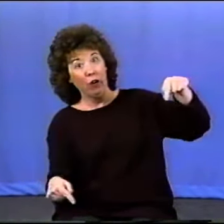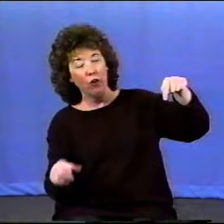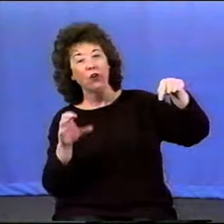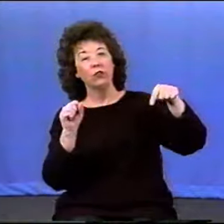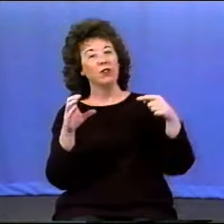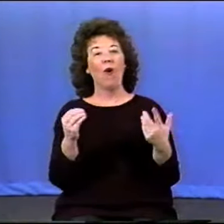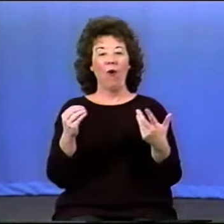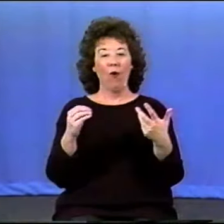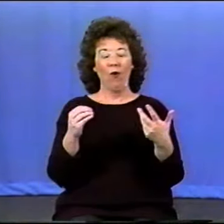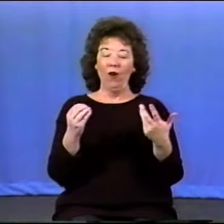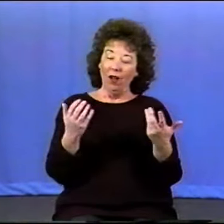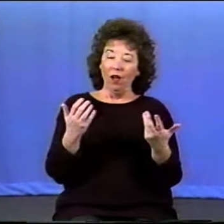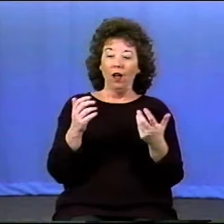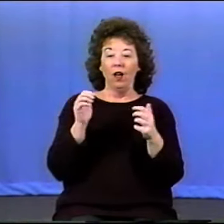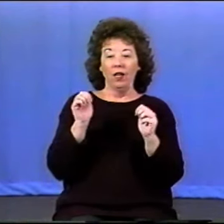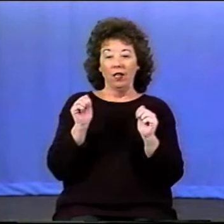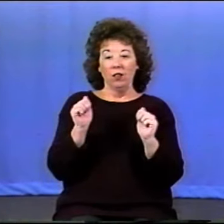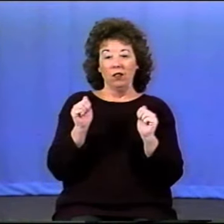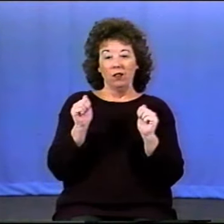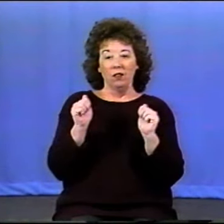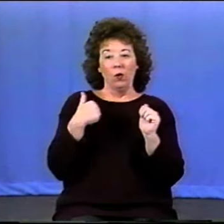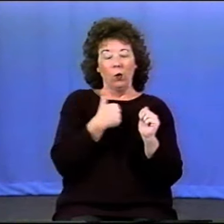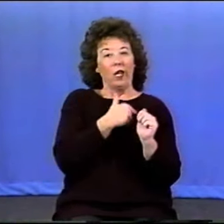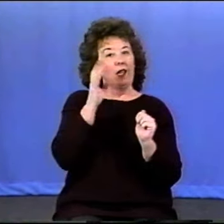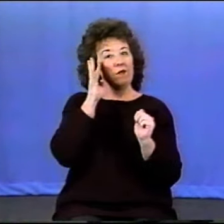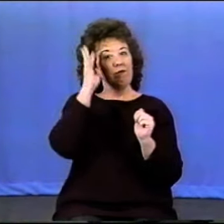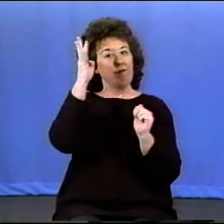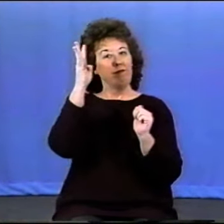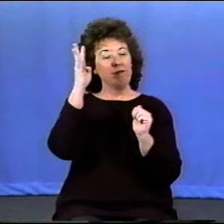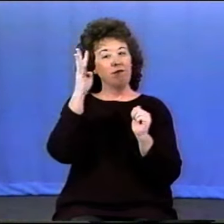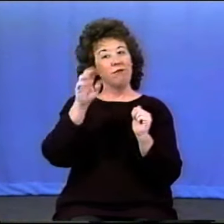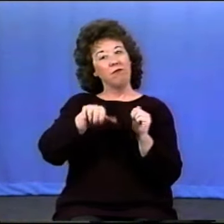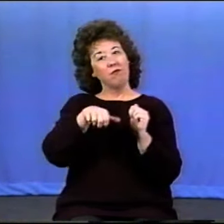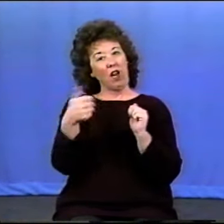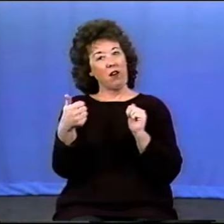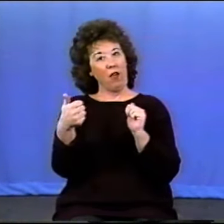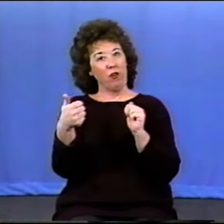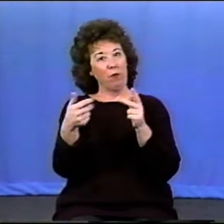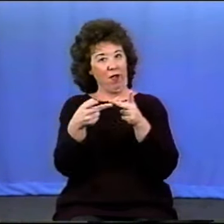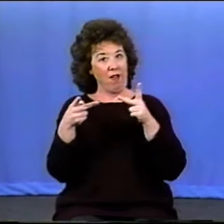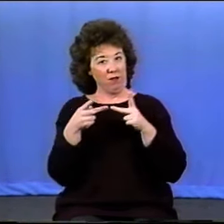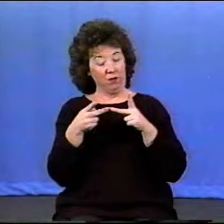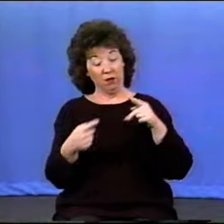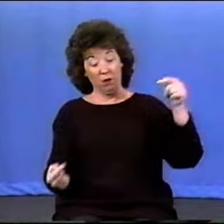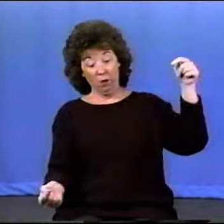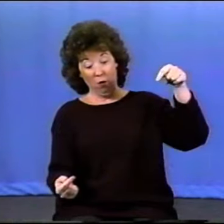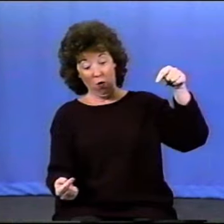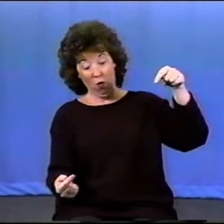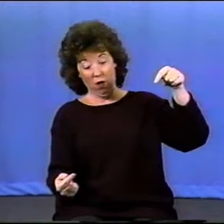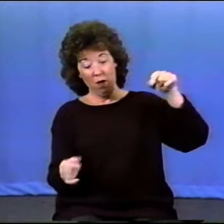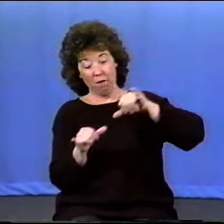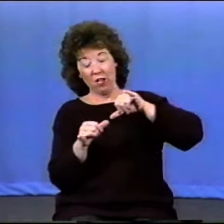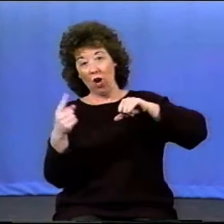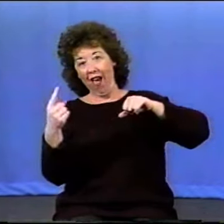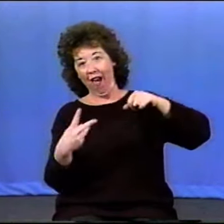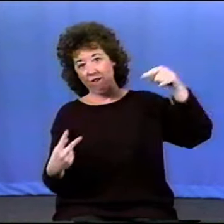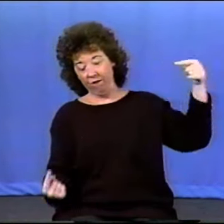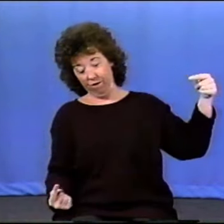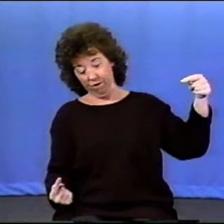convenience, what we've done is to arbitrarily take a point exactly halfway between the poles, draw an imaginary line around the